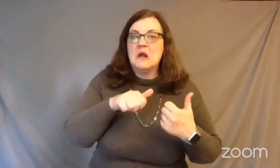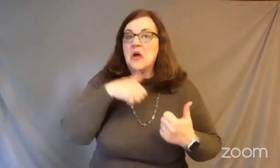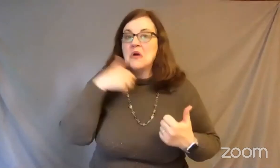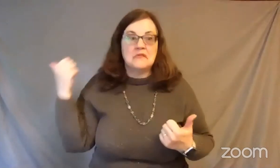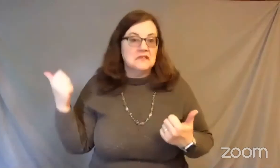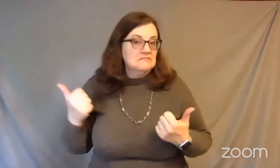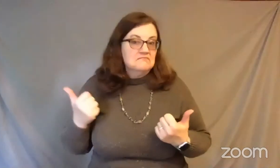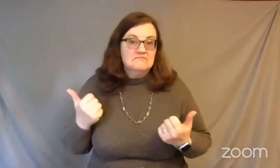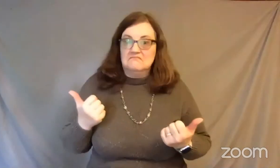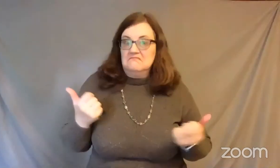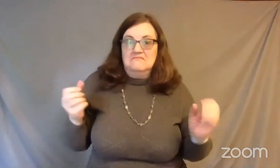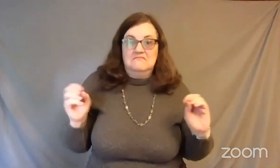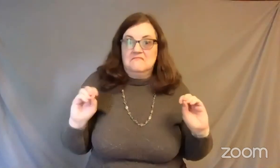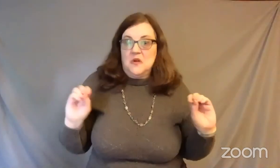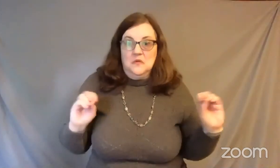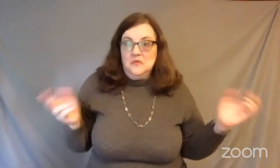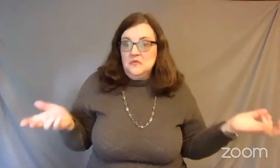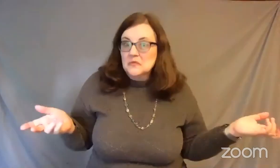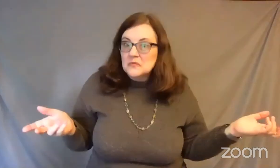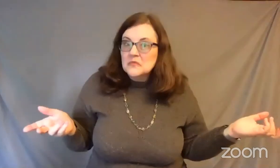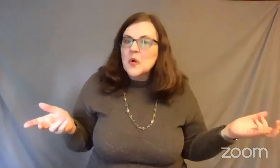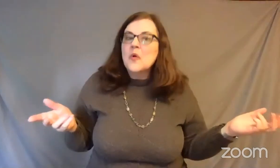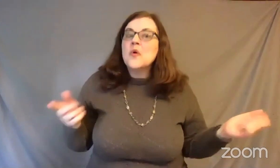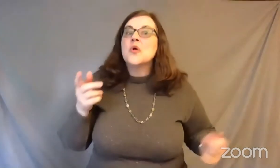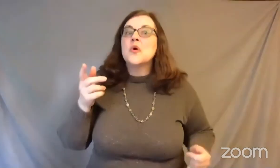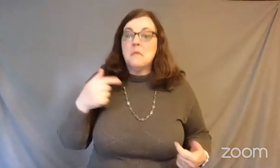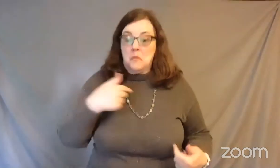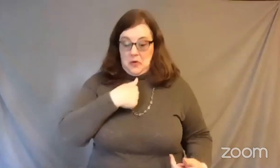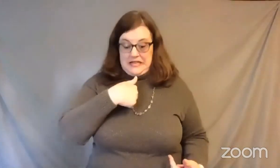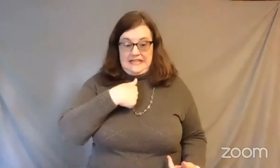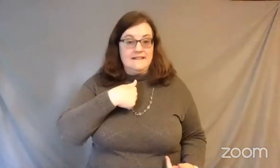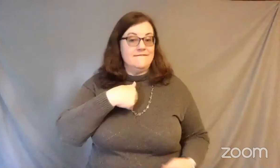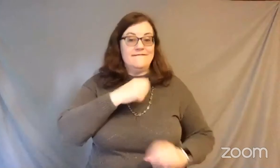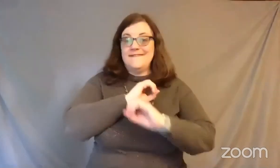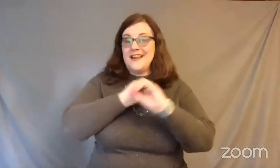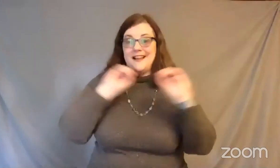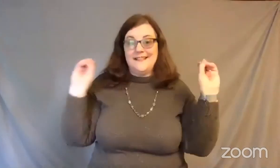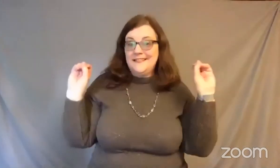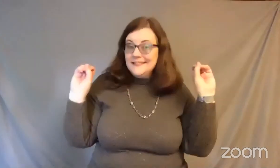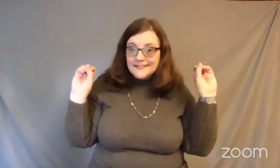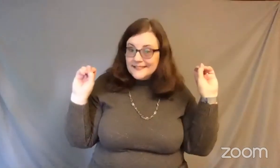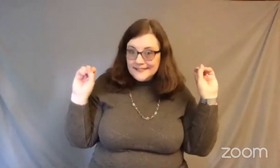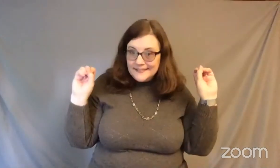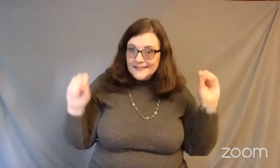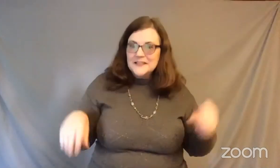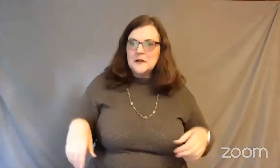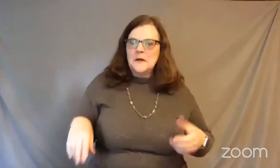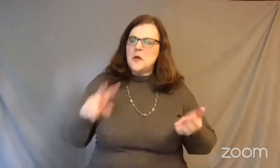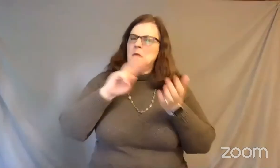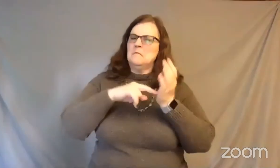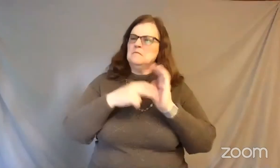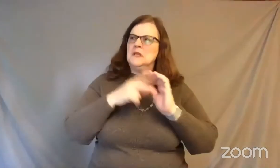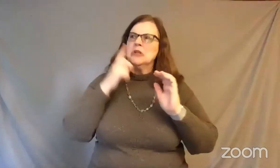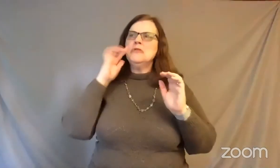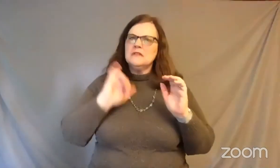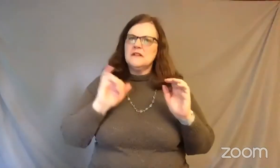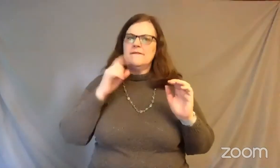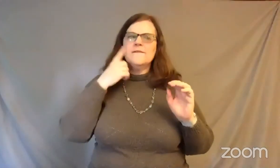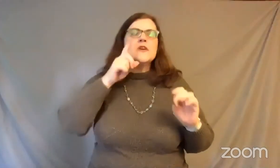In that context, children are pointing at people, but we don't see pointing at people in any other context. We see no pointing to themselves,